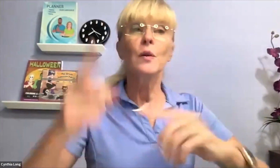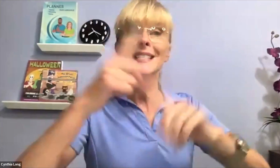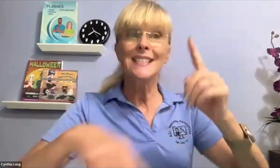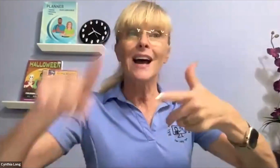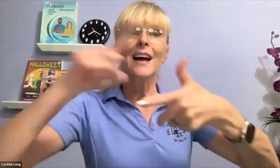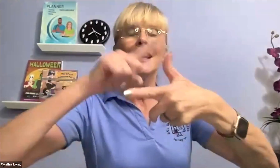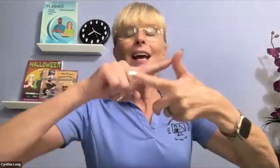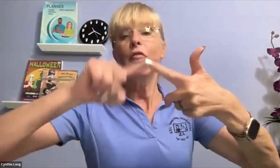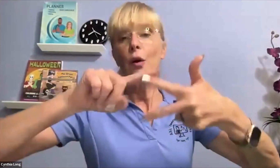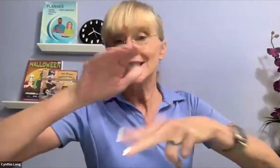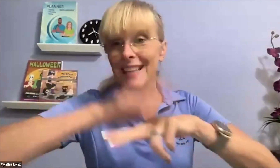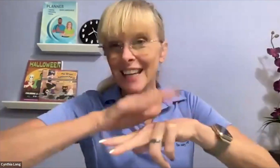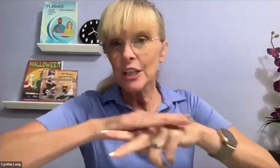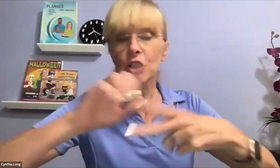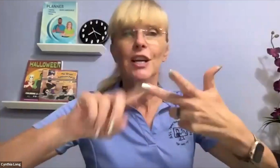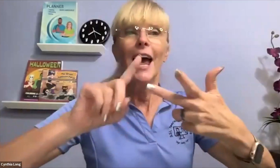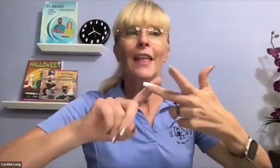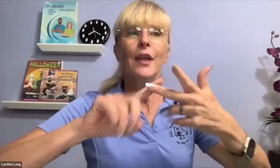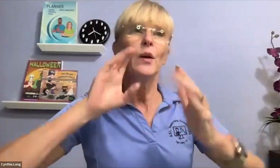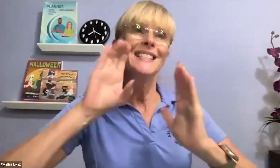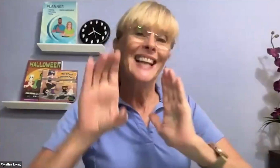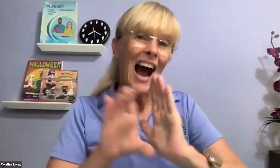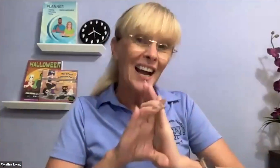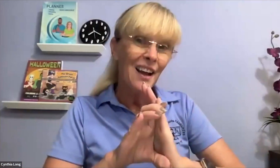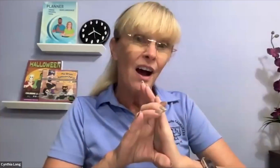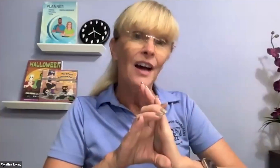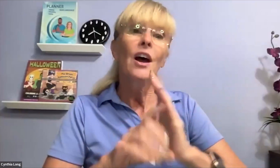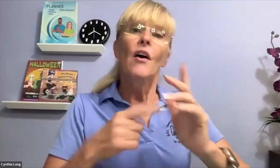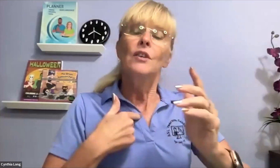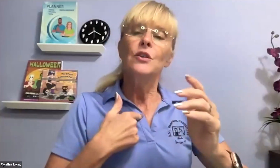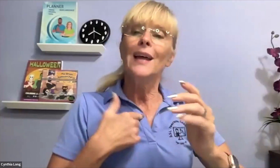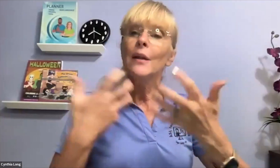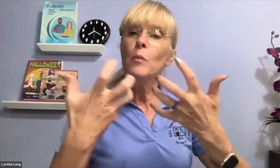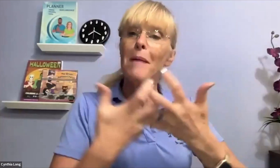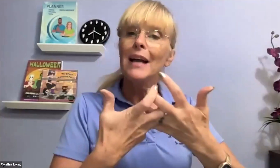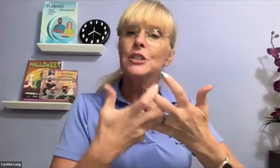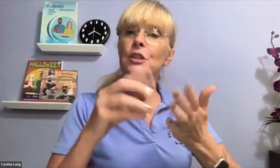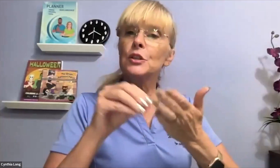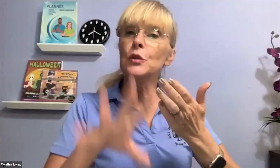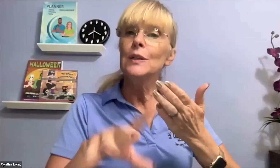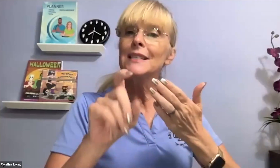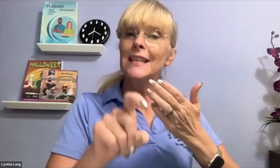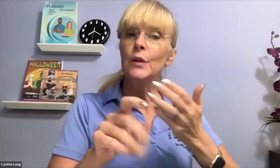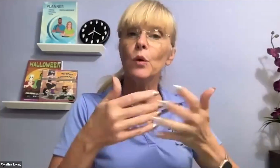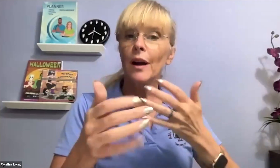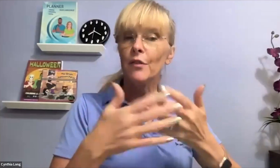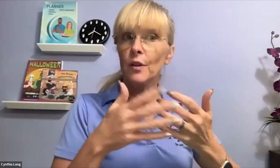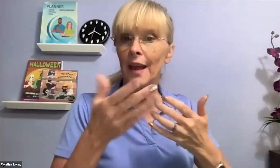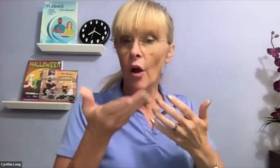there is a sign, there is English, and there is an icon. So that will match the student's need wherever they